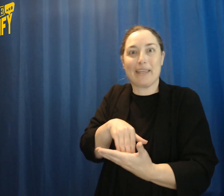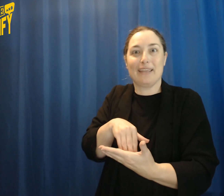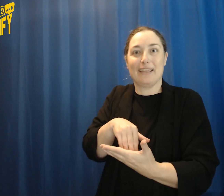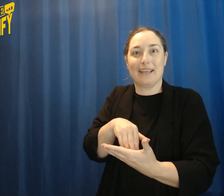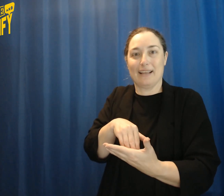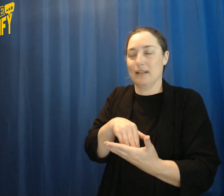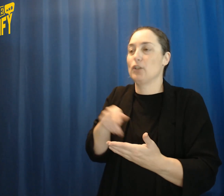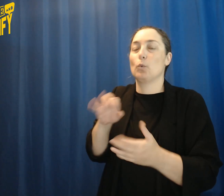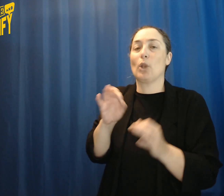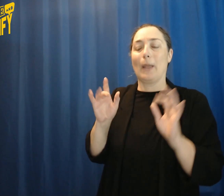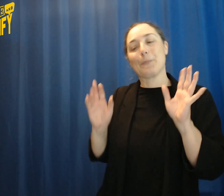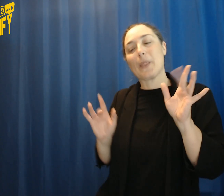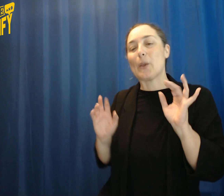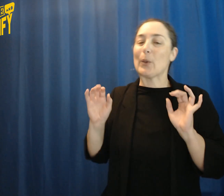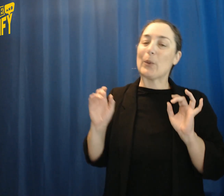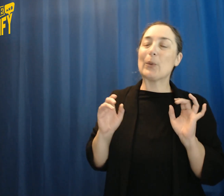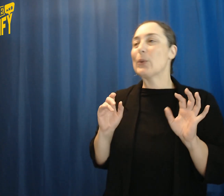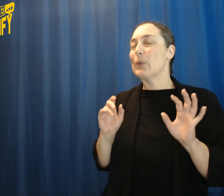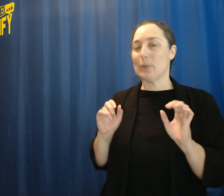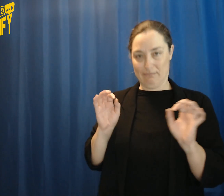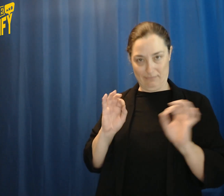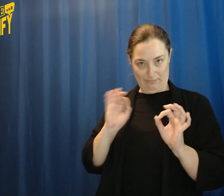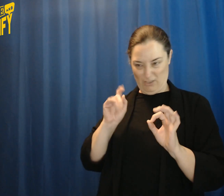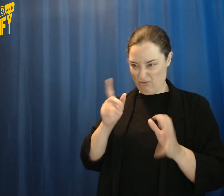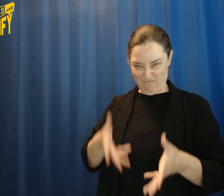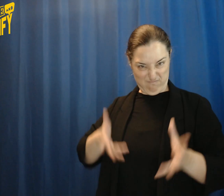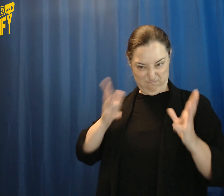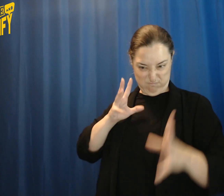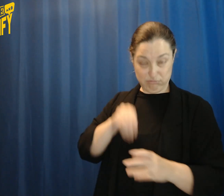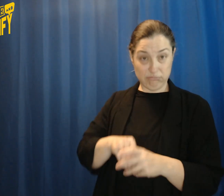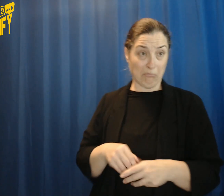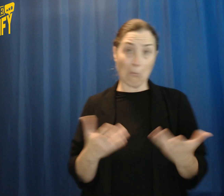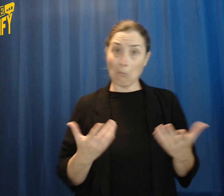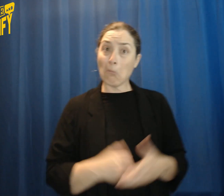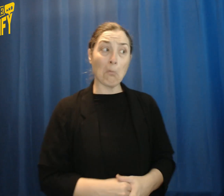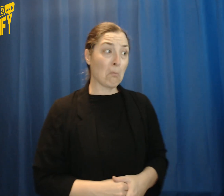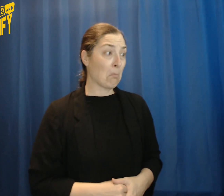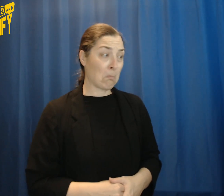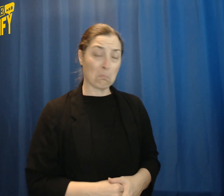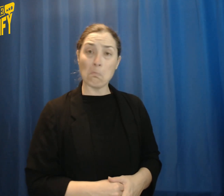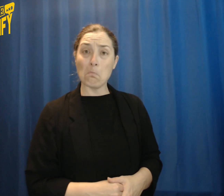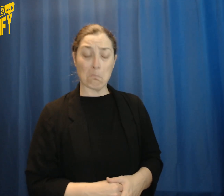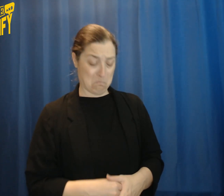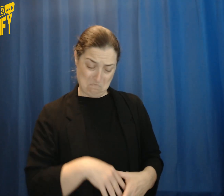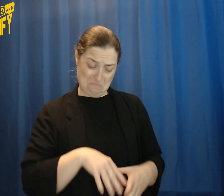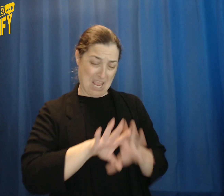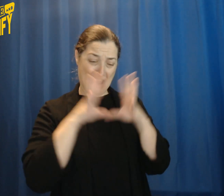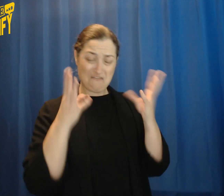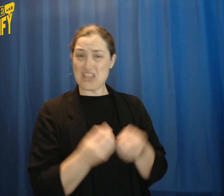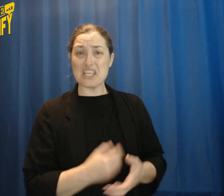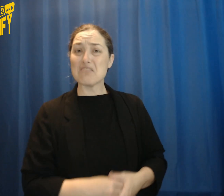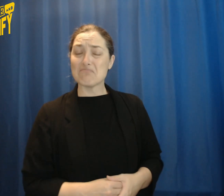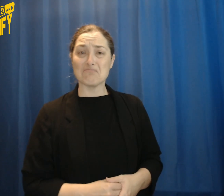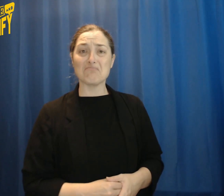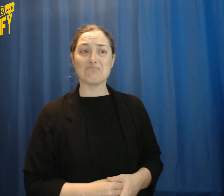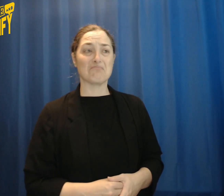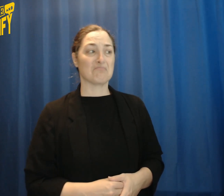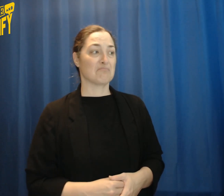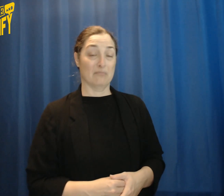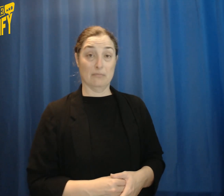about what they asked you to do. No. I did everything from laying bricks